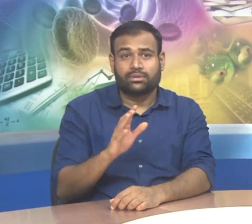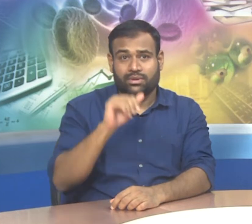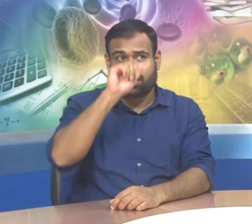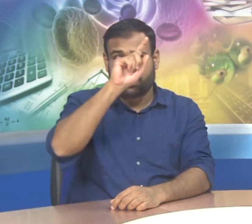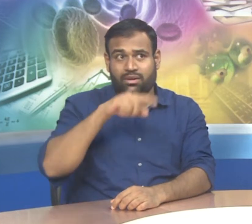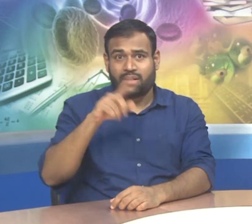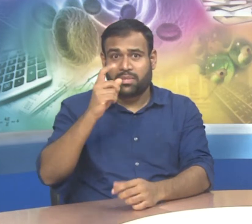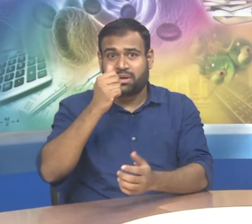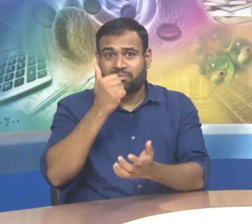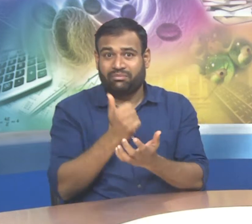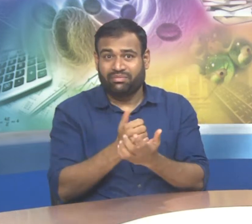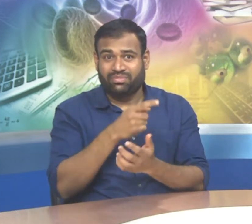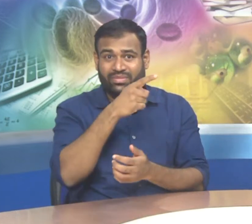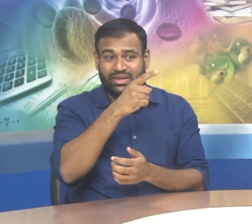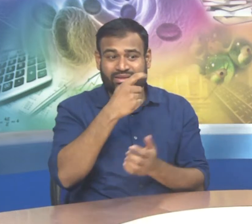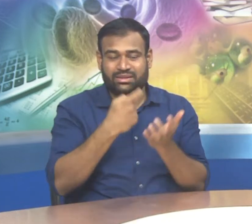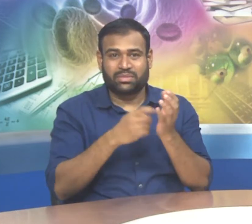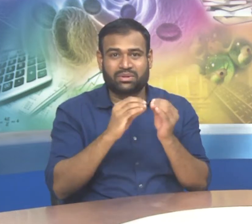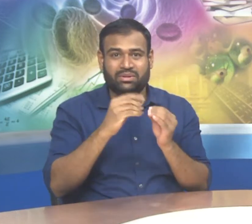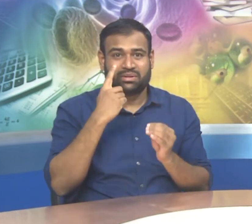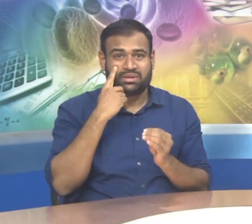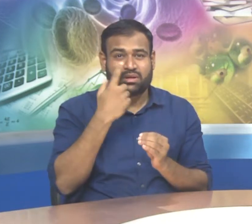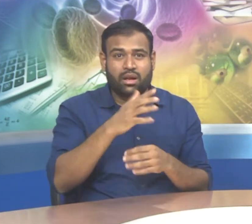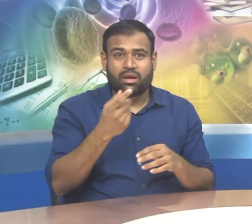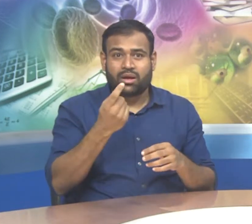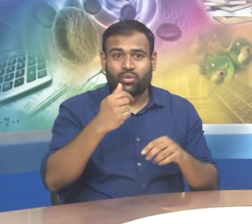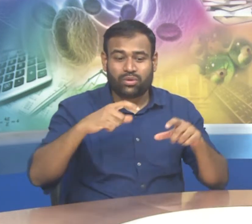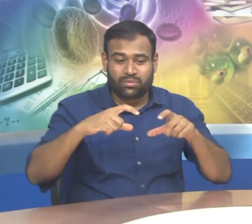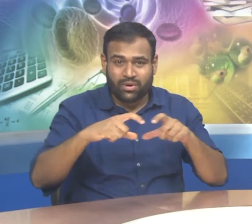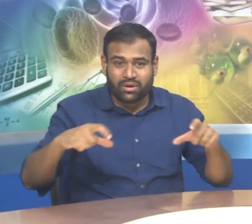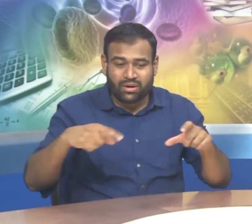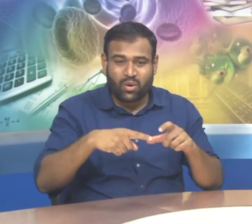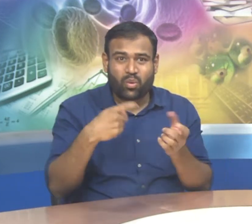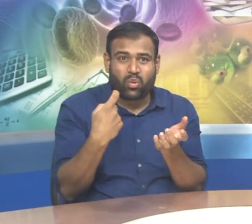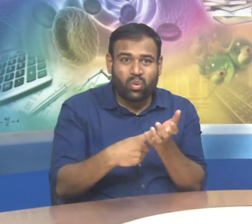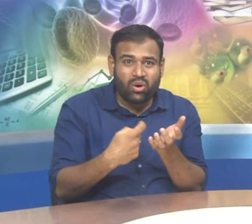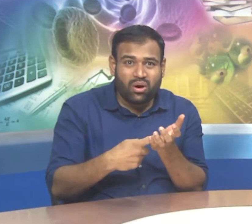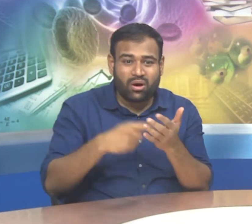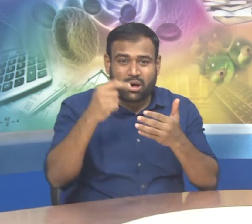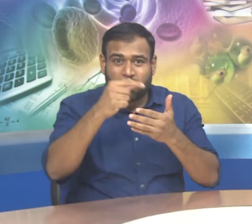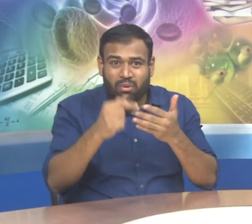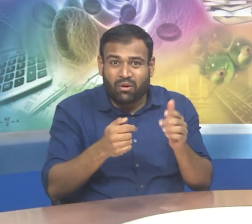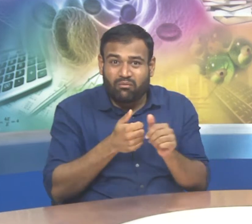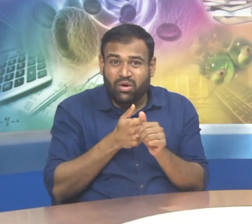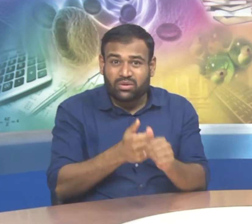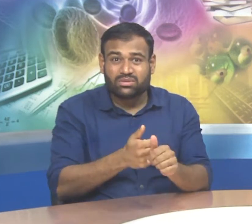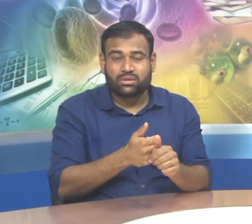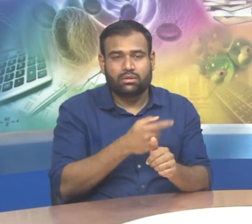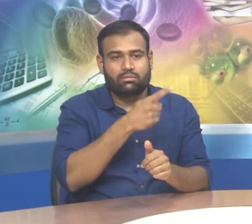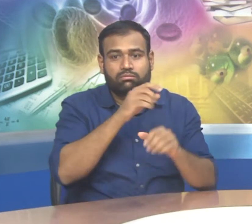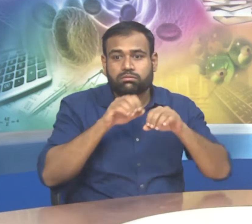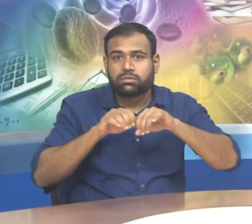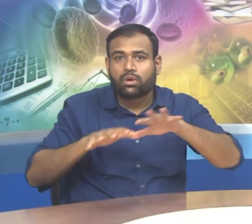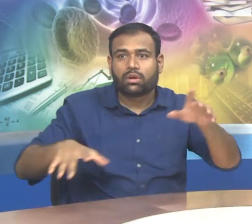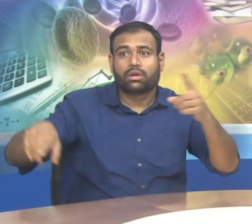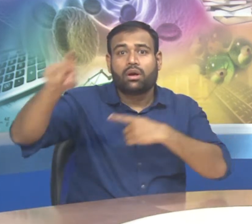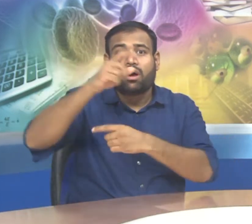And another important function of the central bank is the issuance of currency